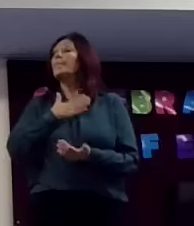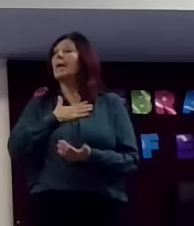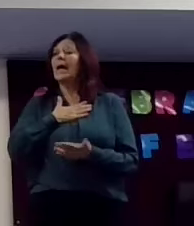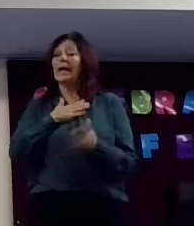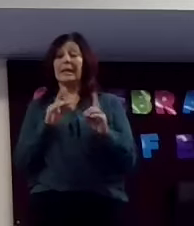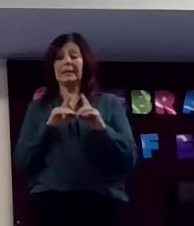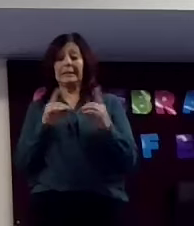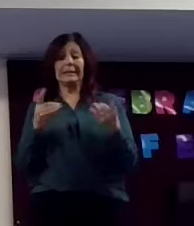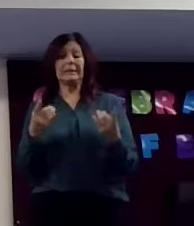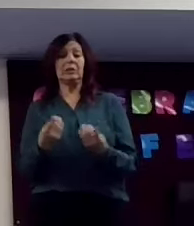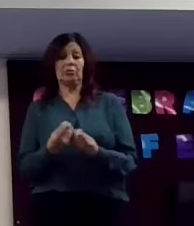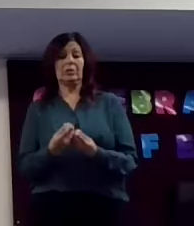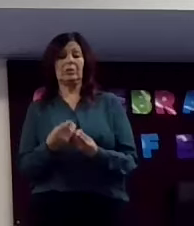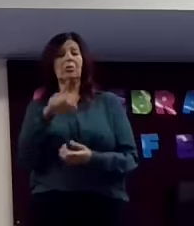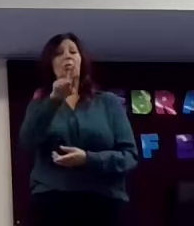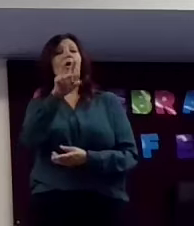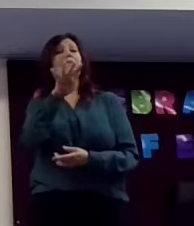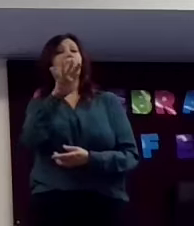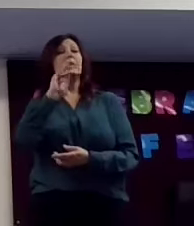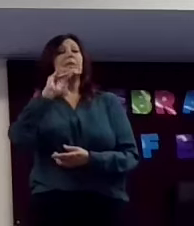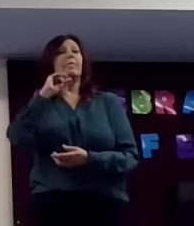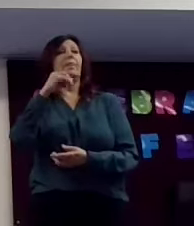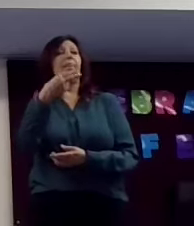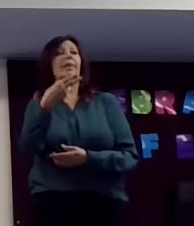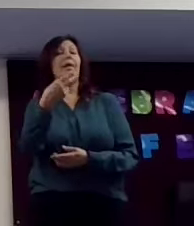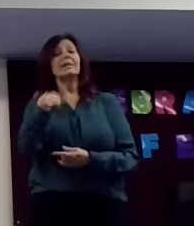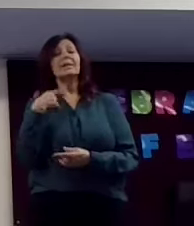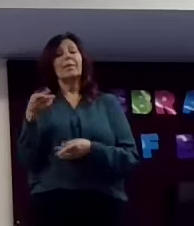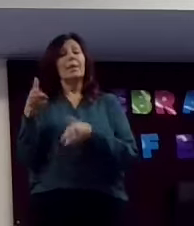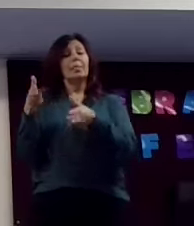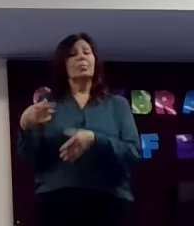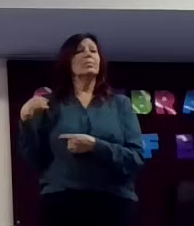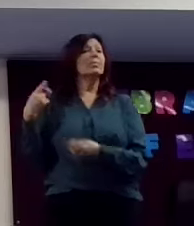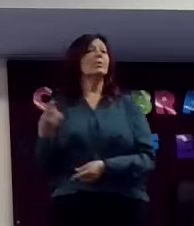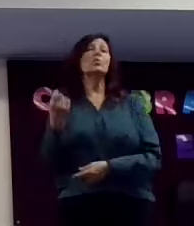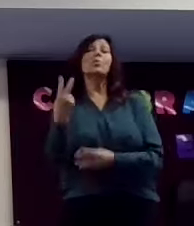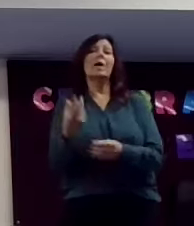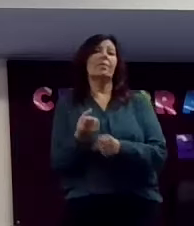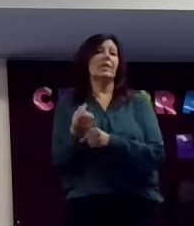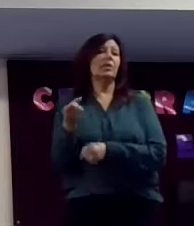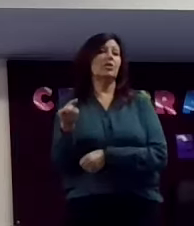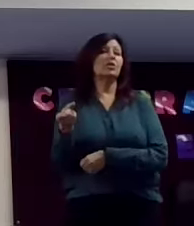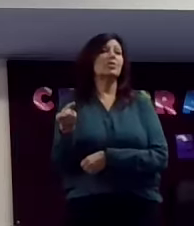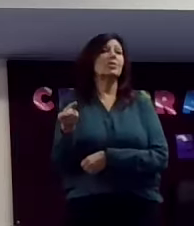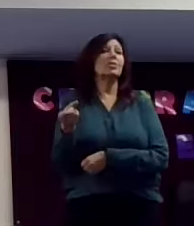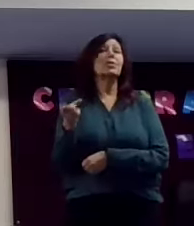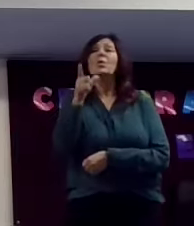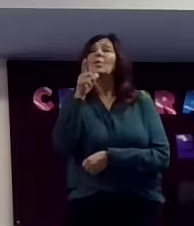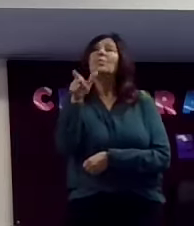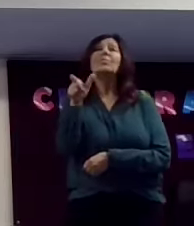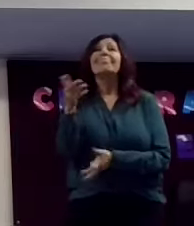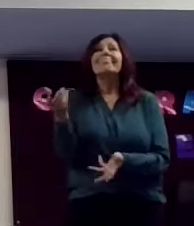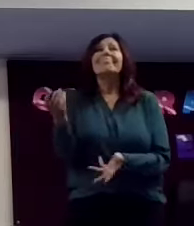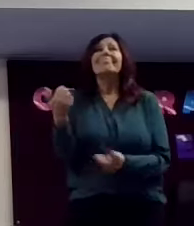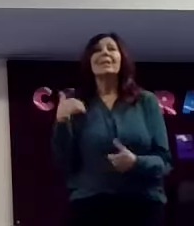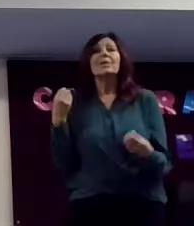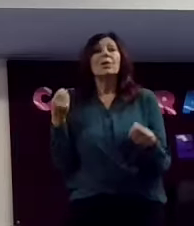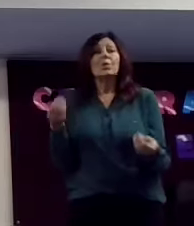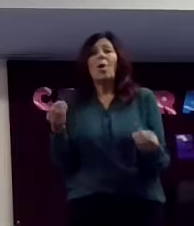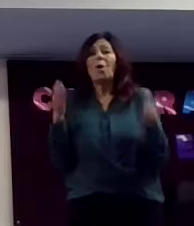my district, in the 147th, has had somebody in that seat for the last 12 years who really doesn't have